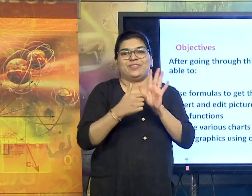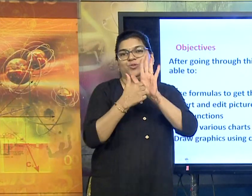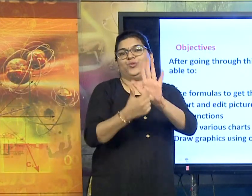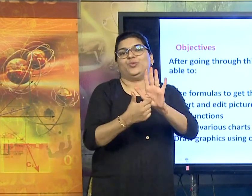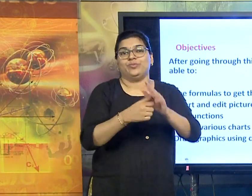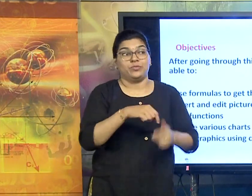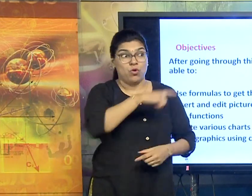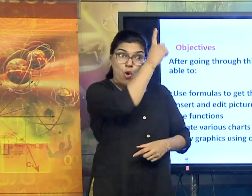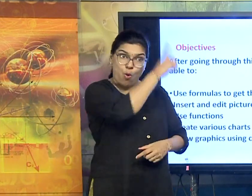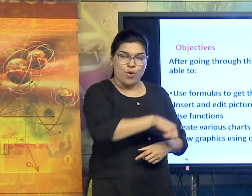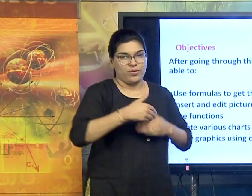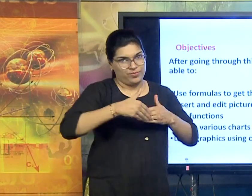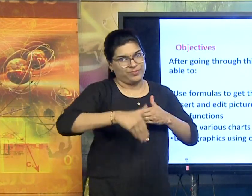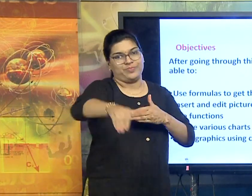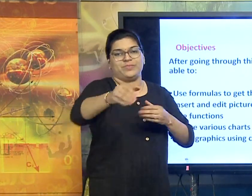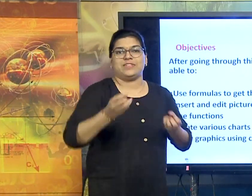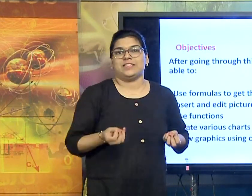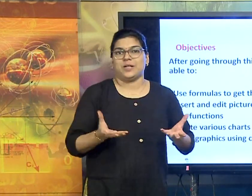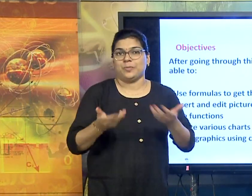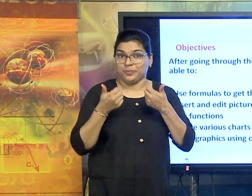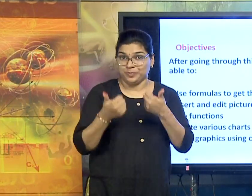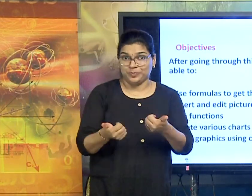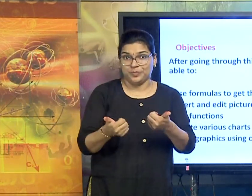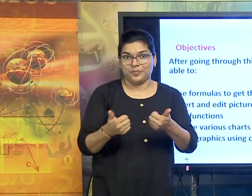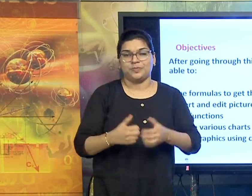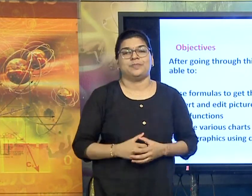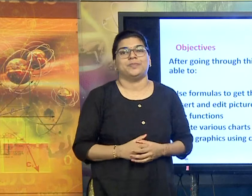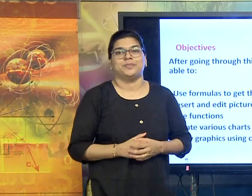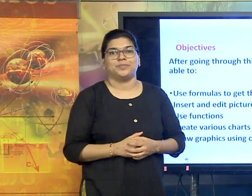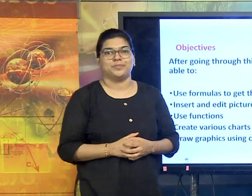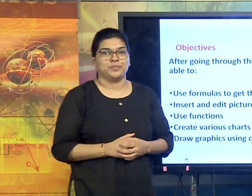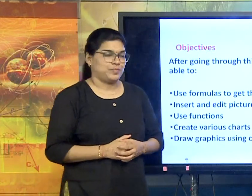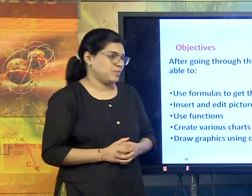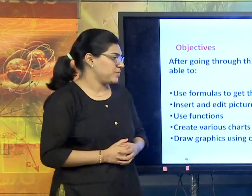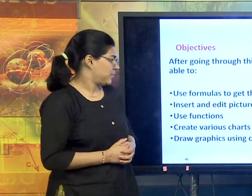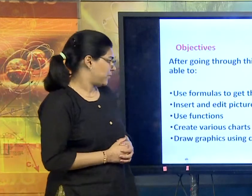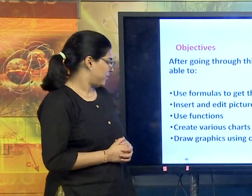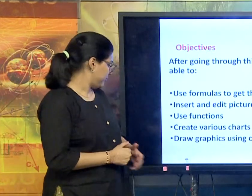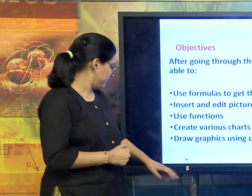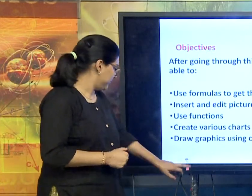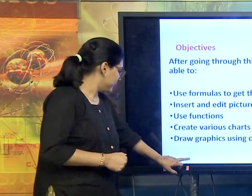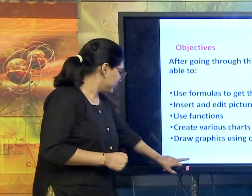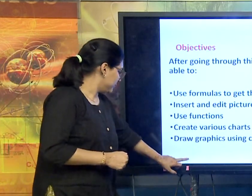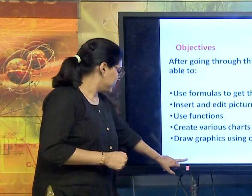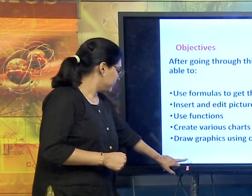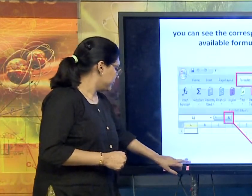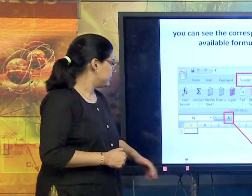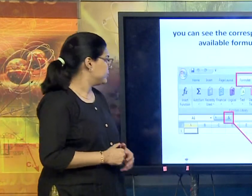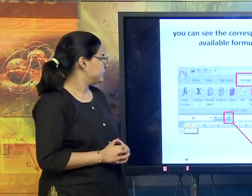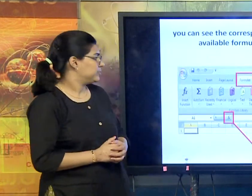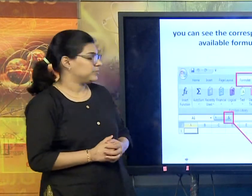That also I will be showing you. So we will be doing all these objectives in this video.